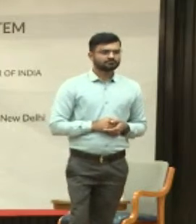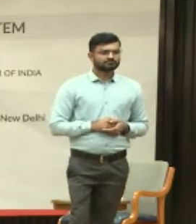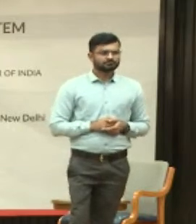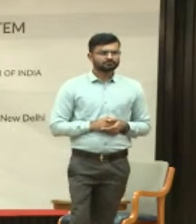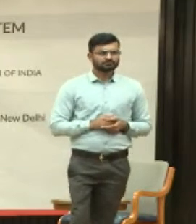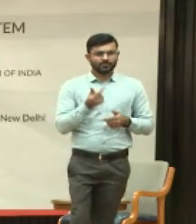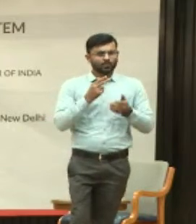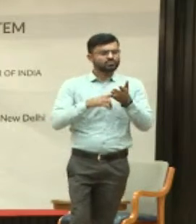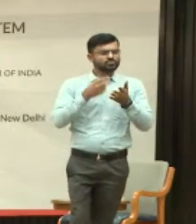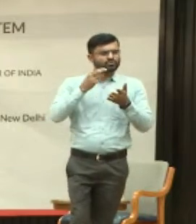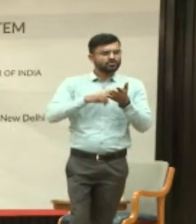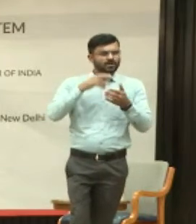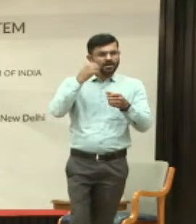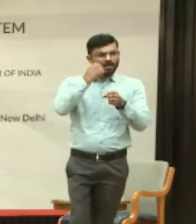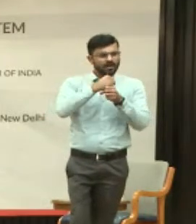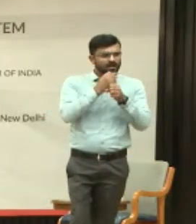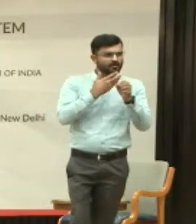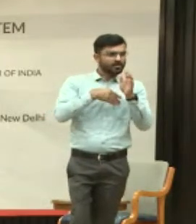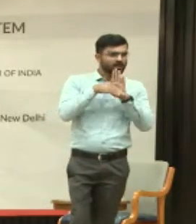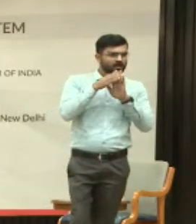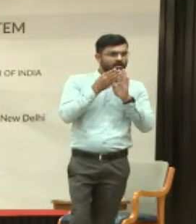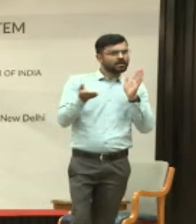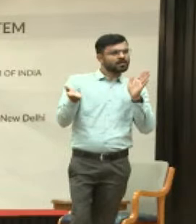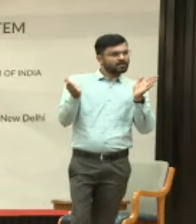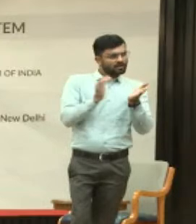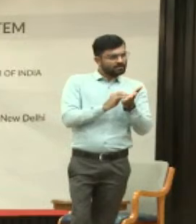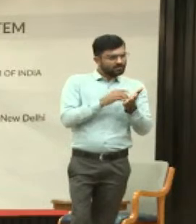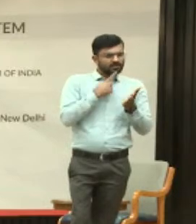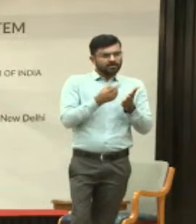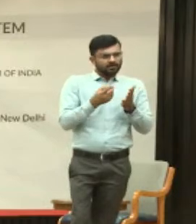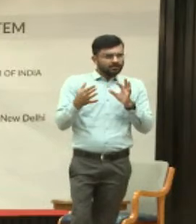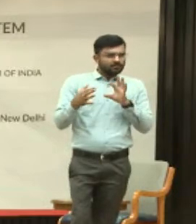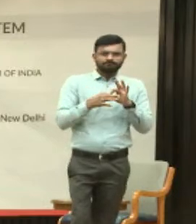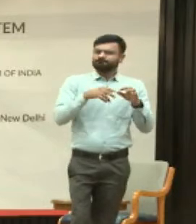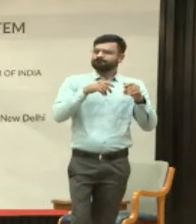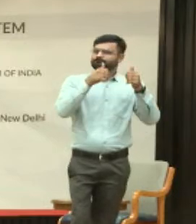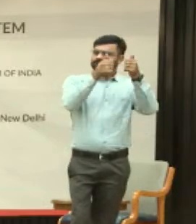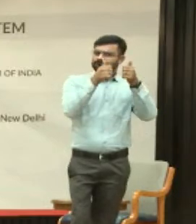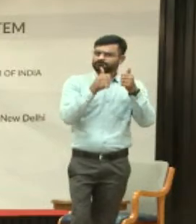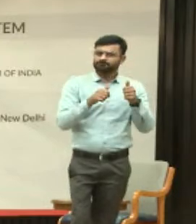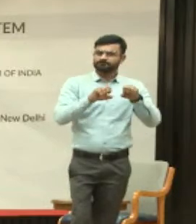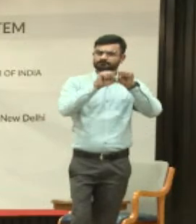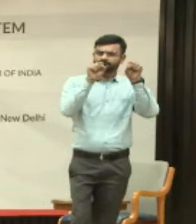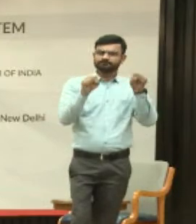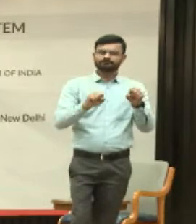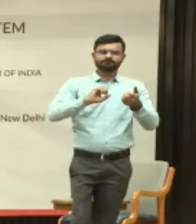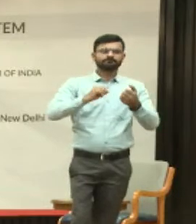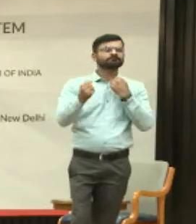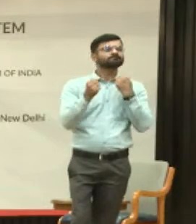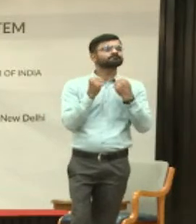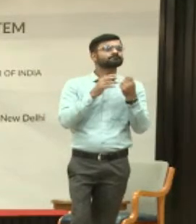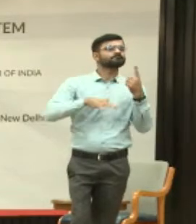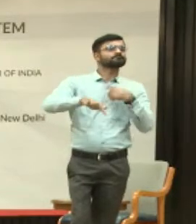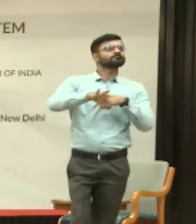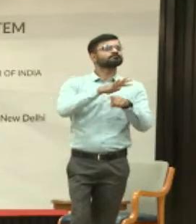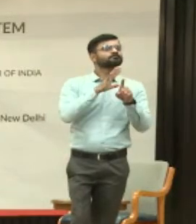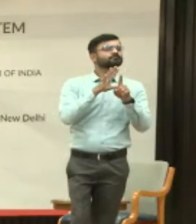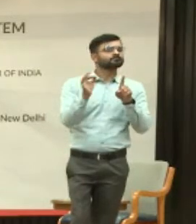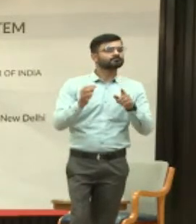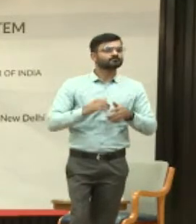At the union government level, when they were repealed, it was as a result of a systematic exercise.